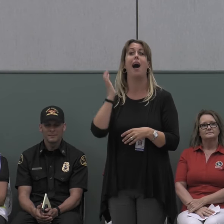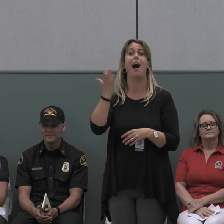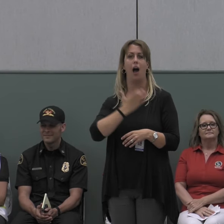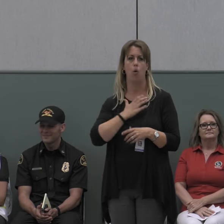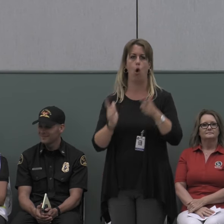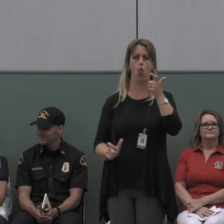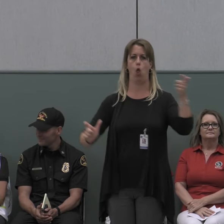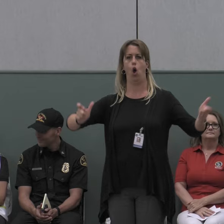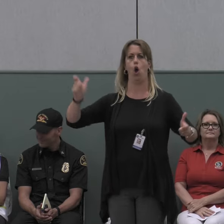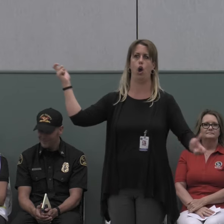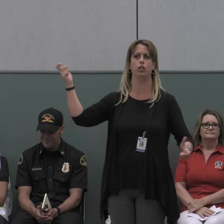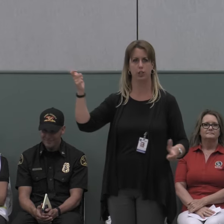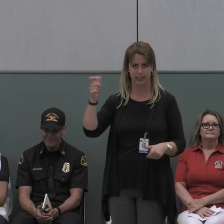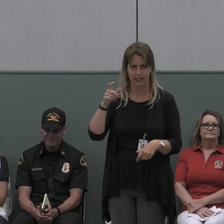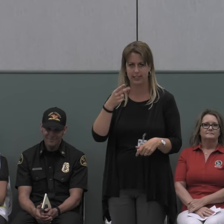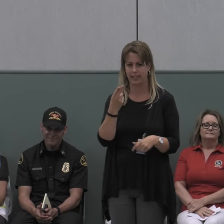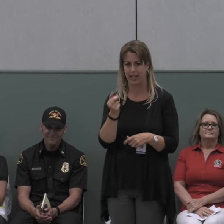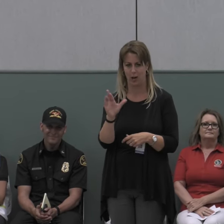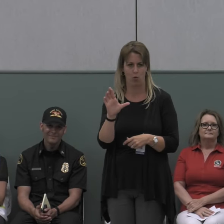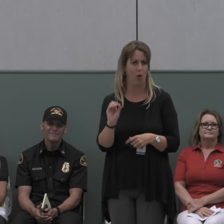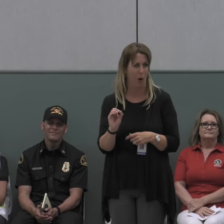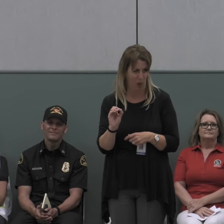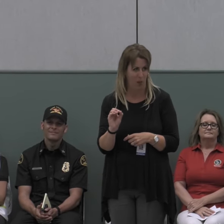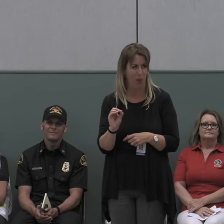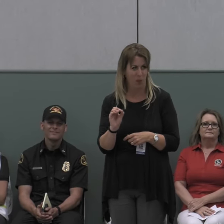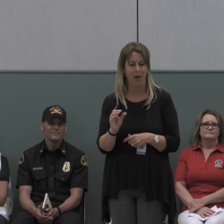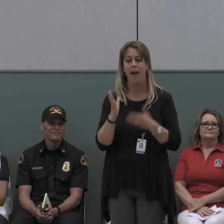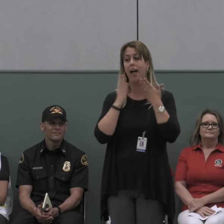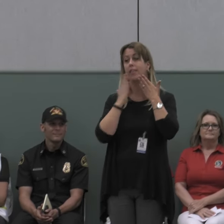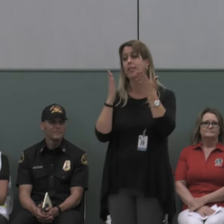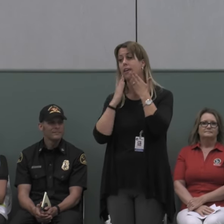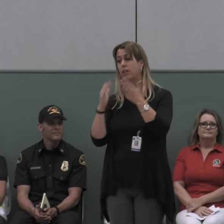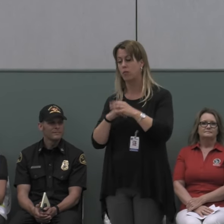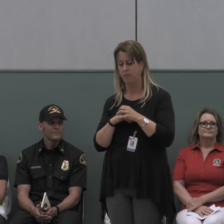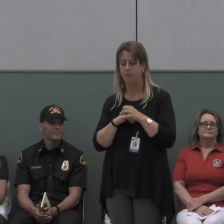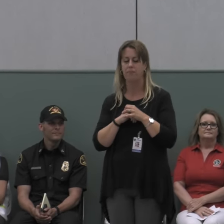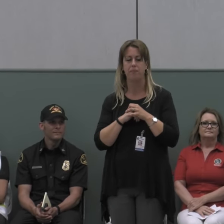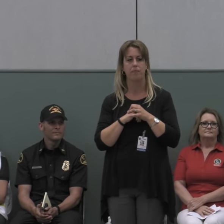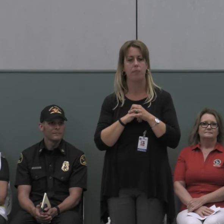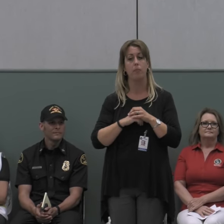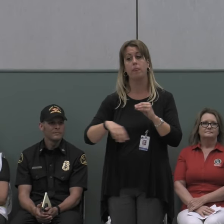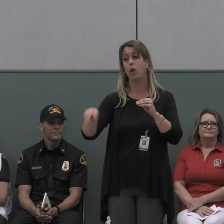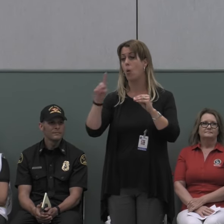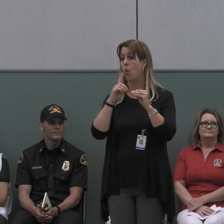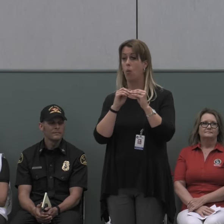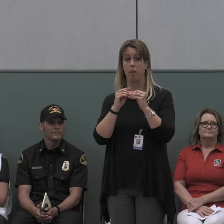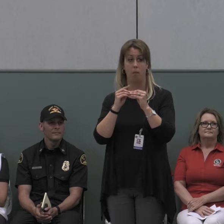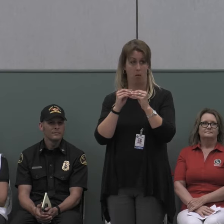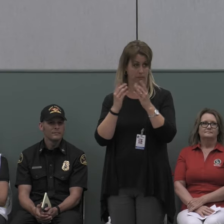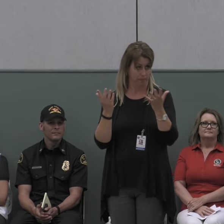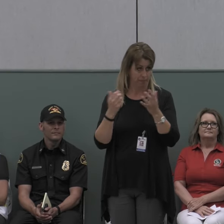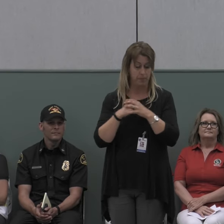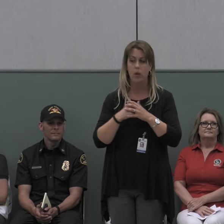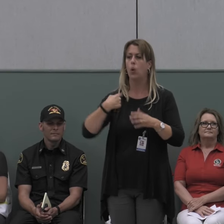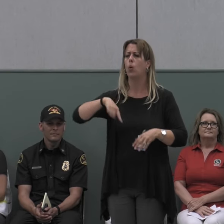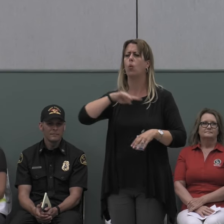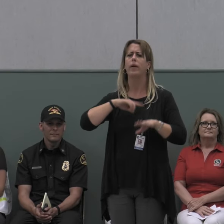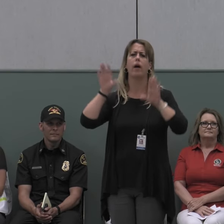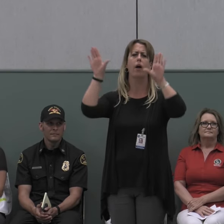largest hero. I thank you. I want to say one more thing. We are a great community, and you know